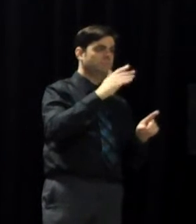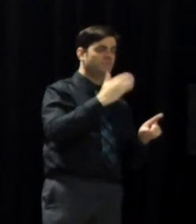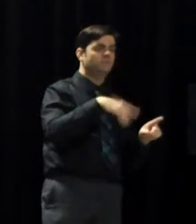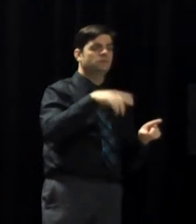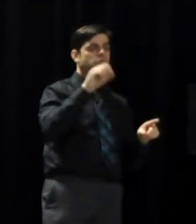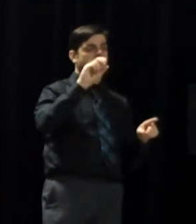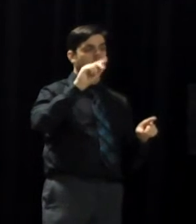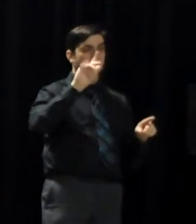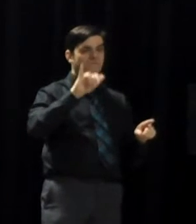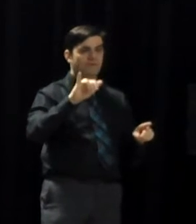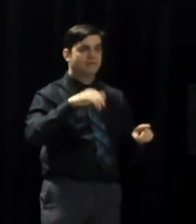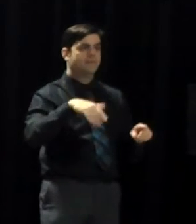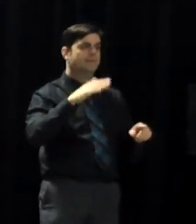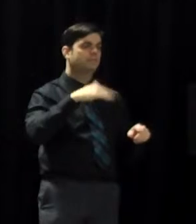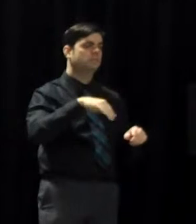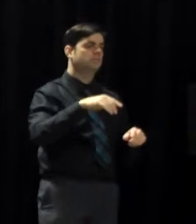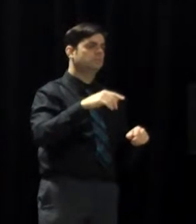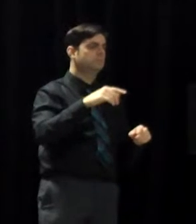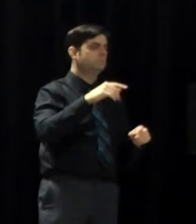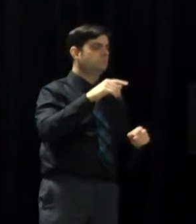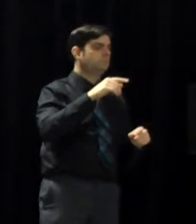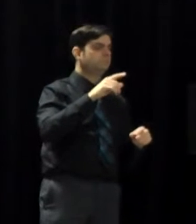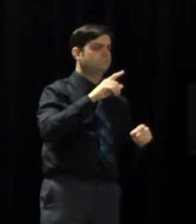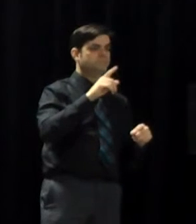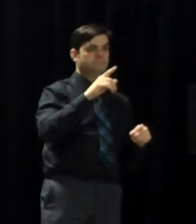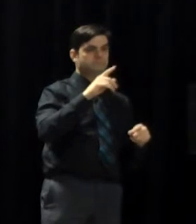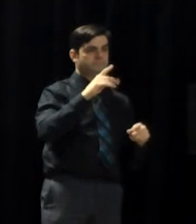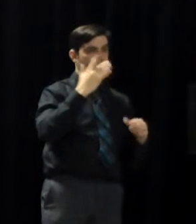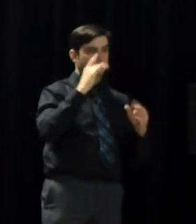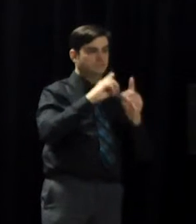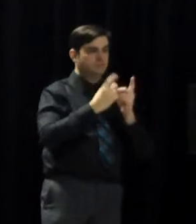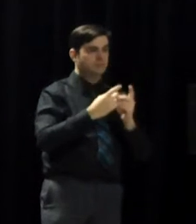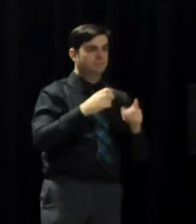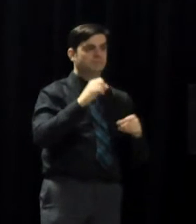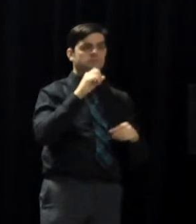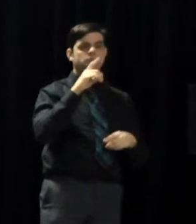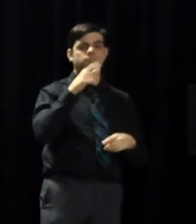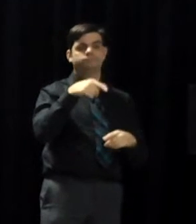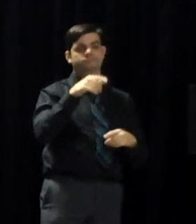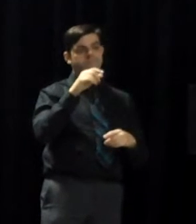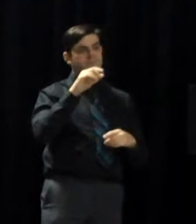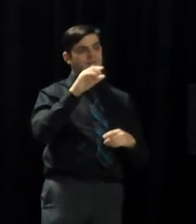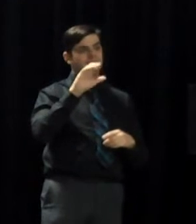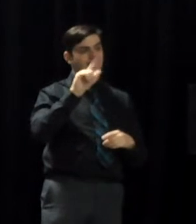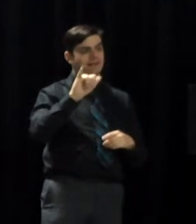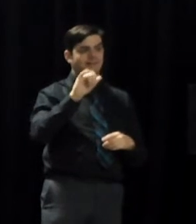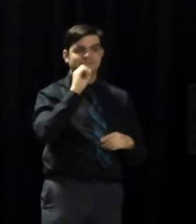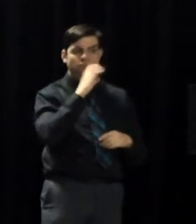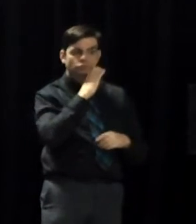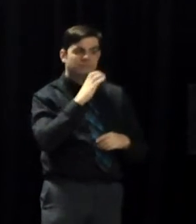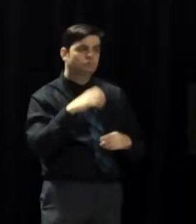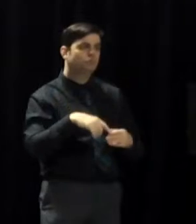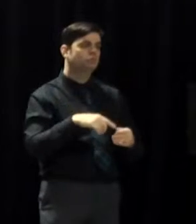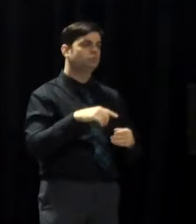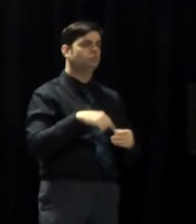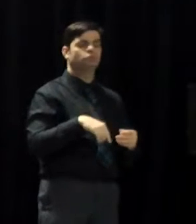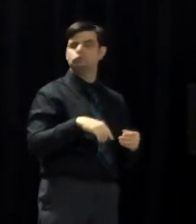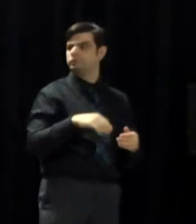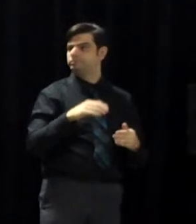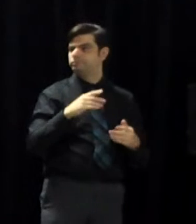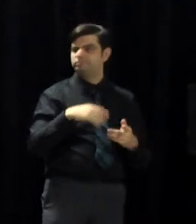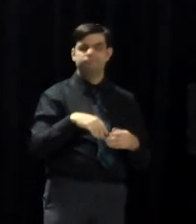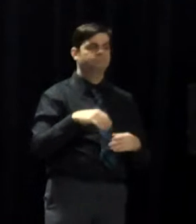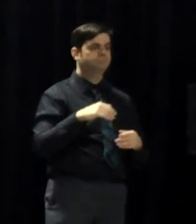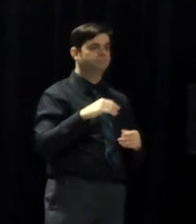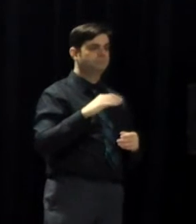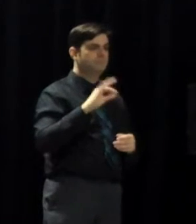to the Fayetteville Senior Center, back to Shove Park and Fayetteville Village Hall. So actually the Fayetteville Senior Center, I think, is our first one